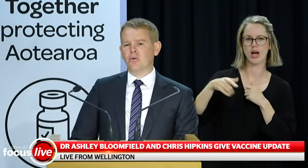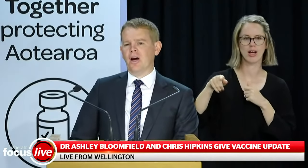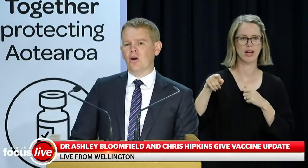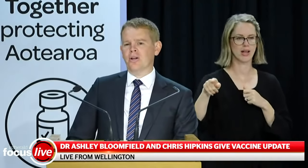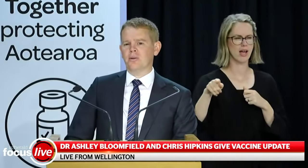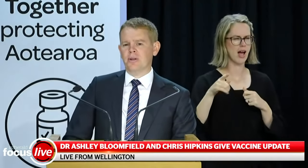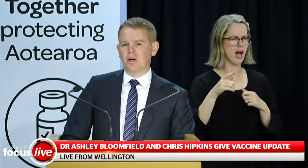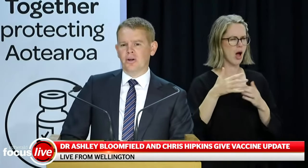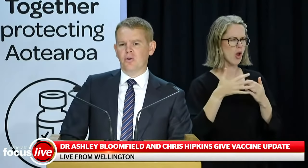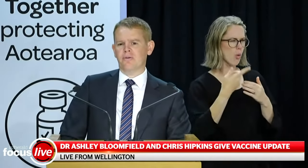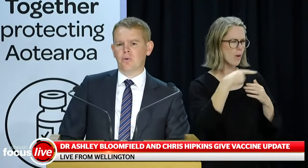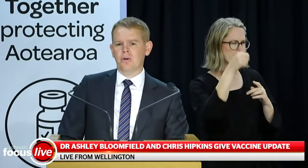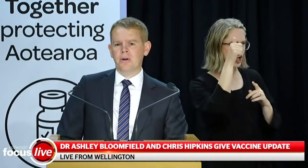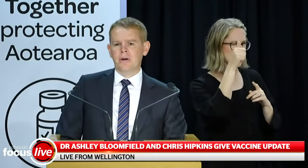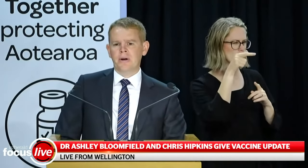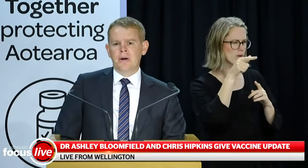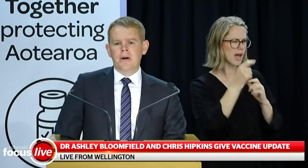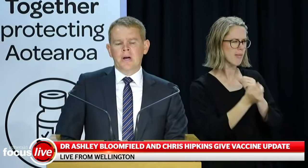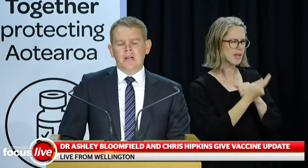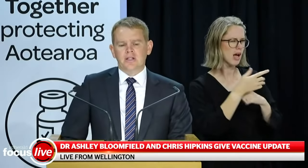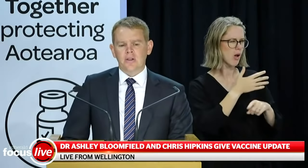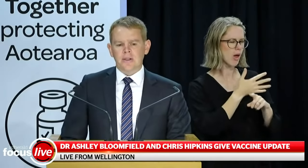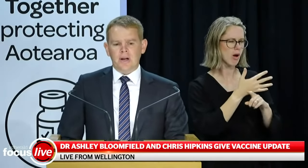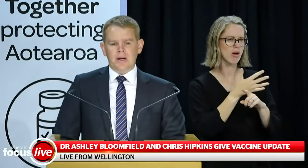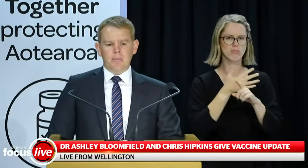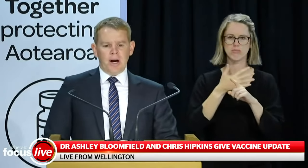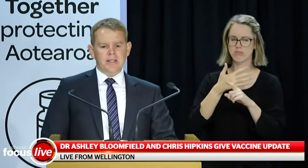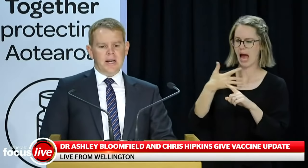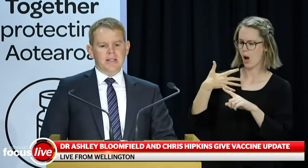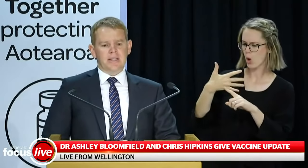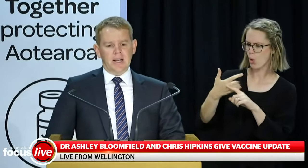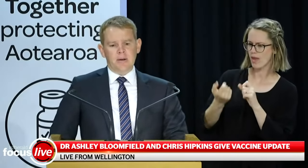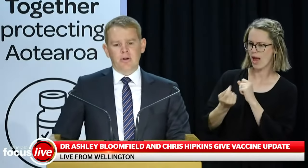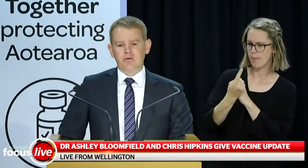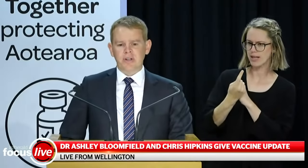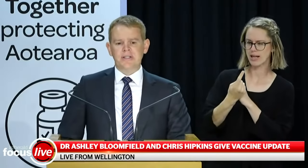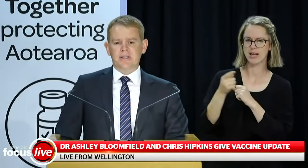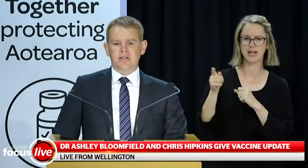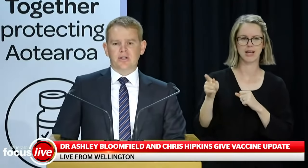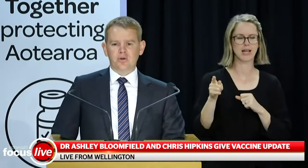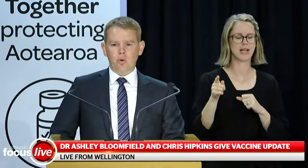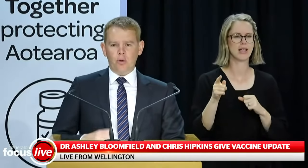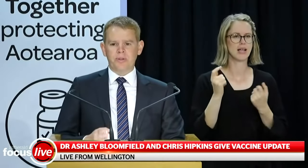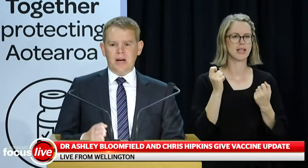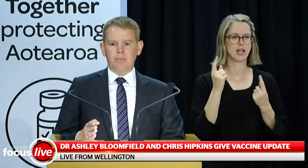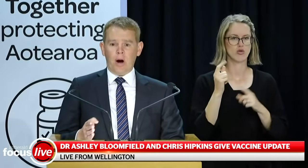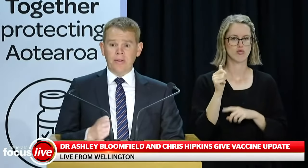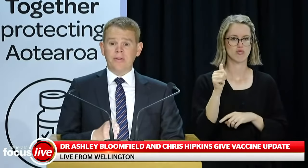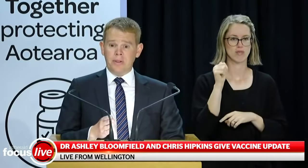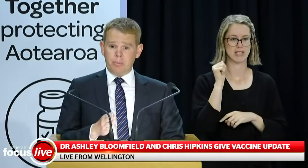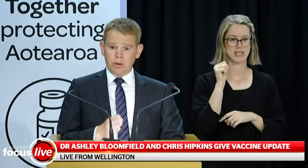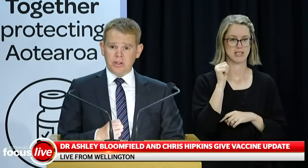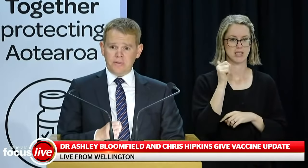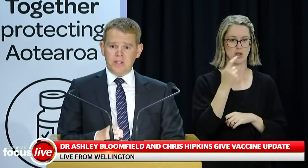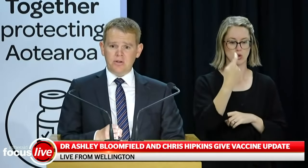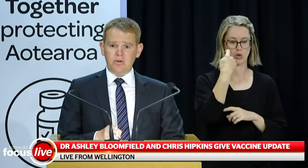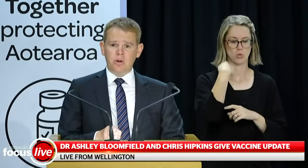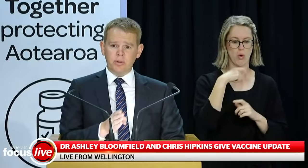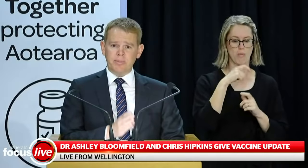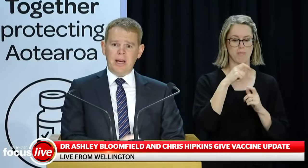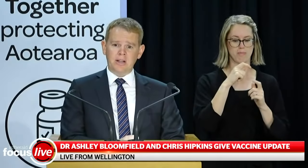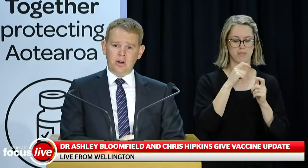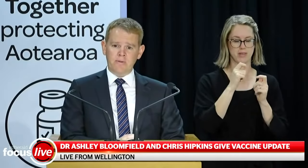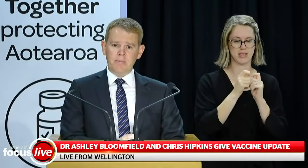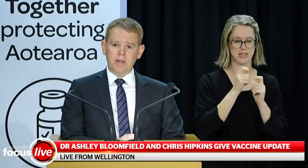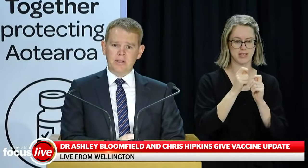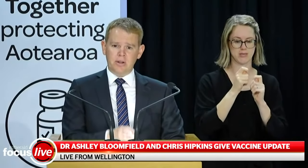known about, or how long it had been going on for? How long had it been going on for? So my understanding is the most recent swab sample, other than the positive test result,